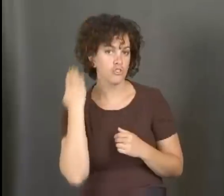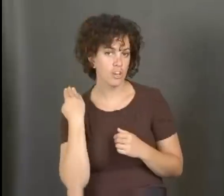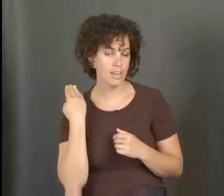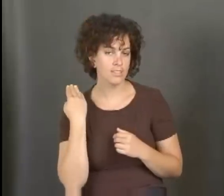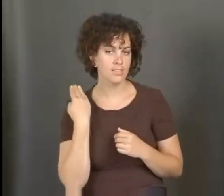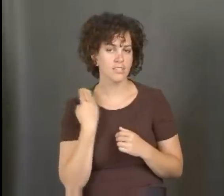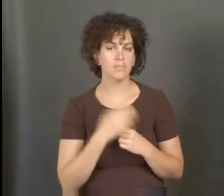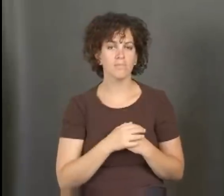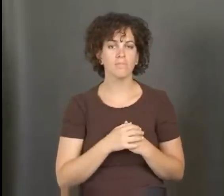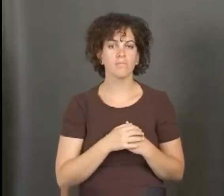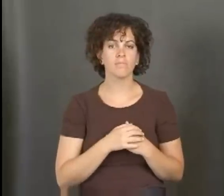Straight.